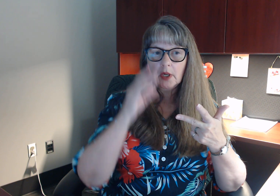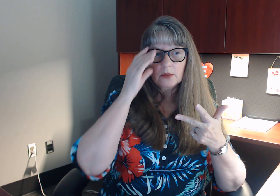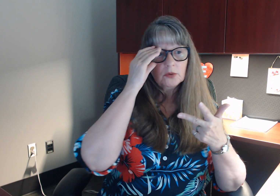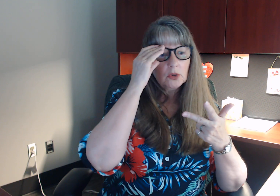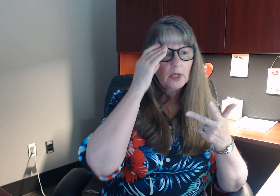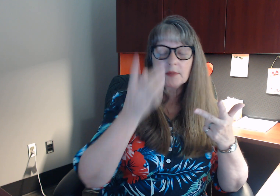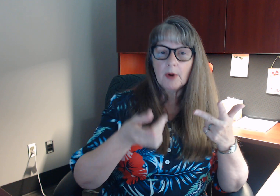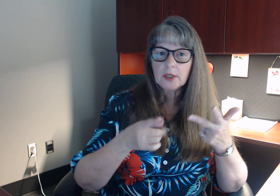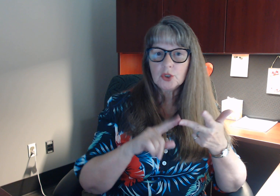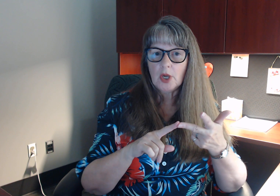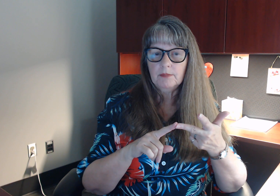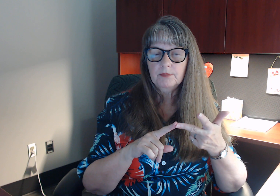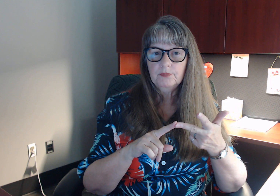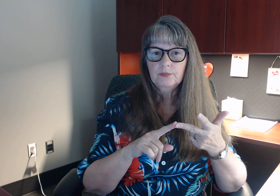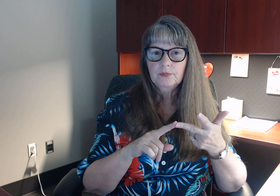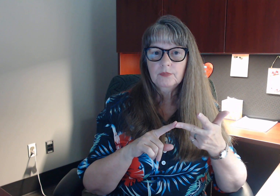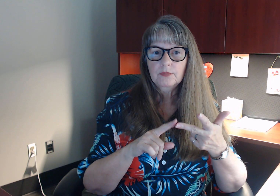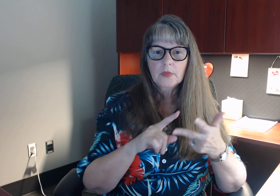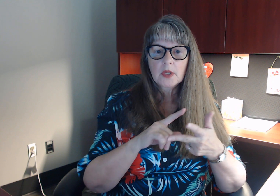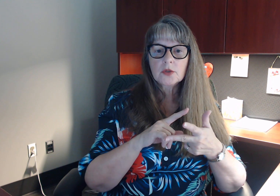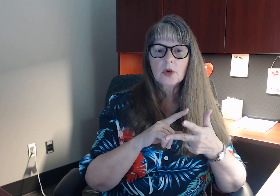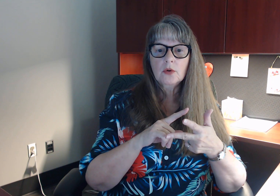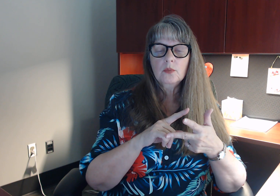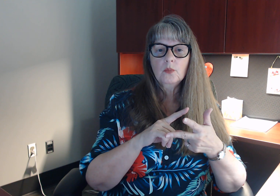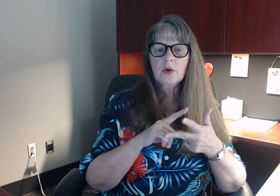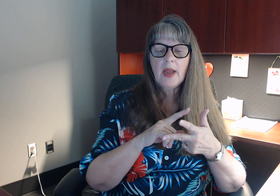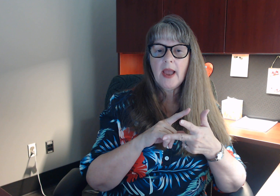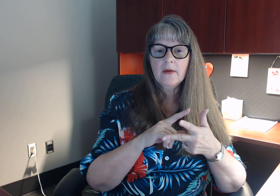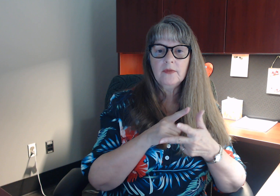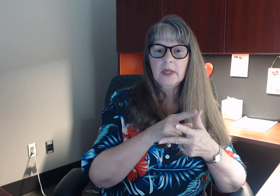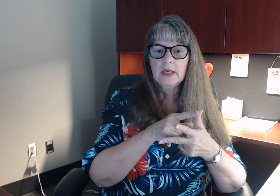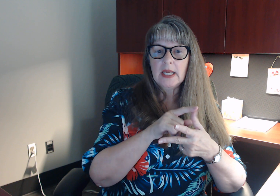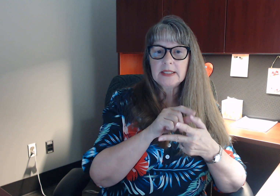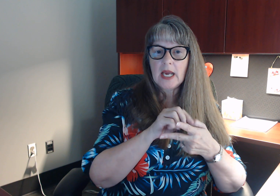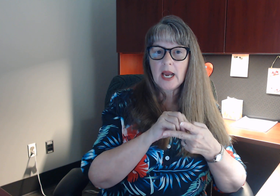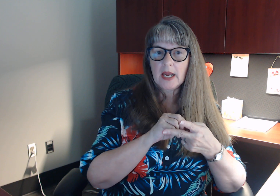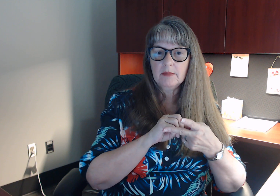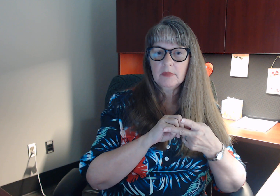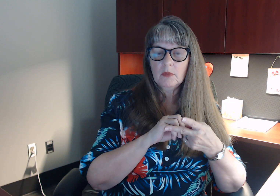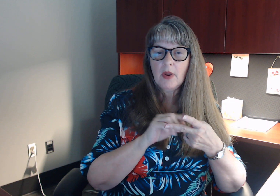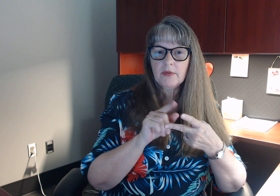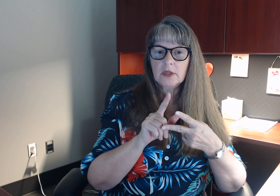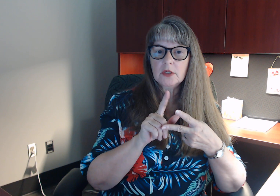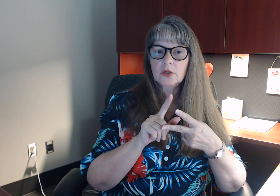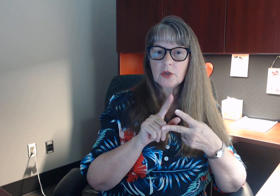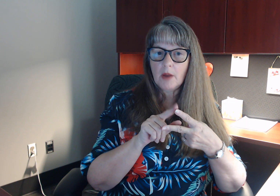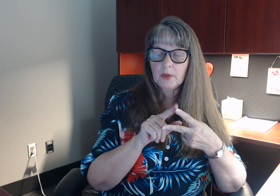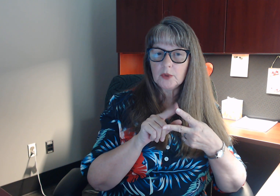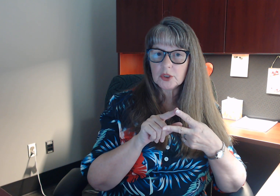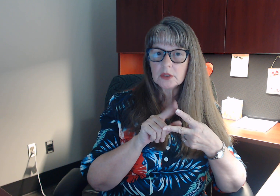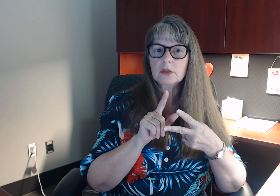do you like to bargain shop? So we don't have a time. We have a topic, which is